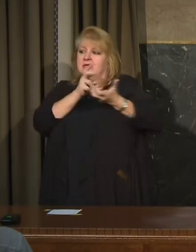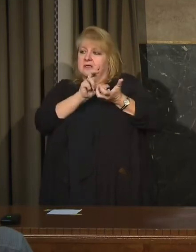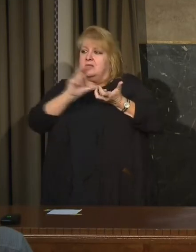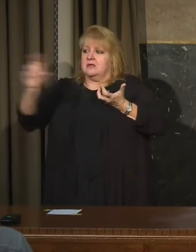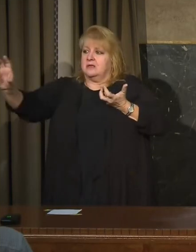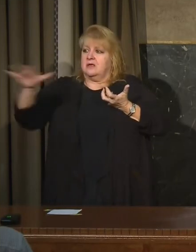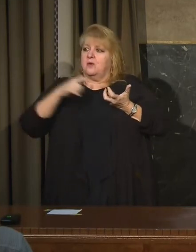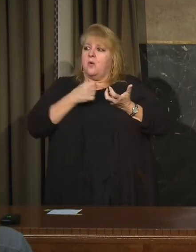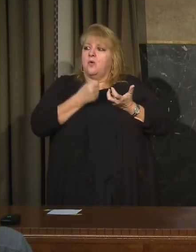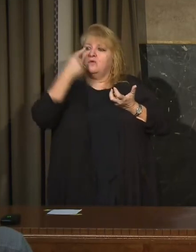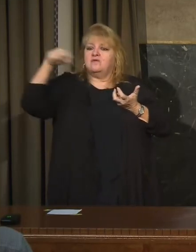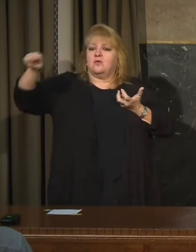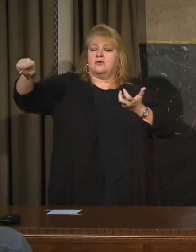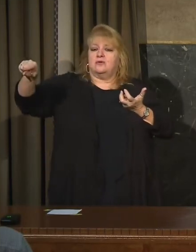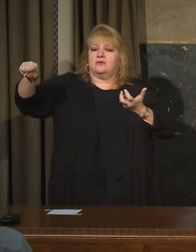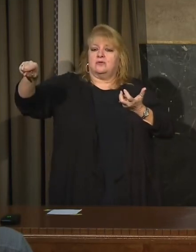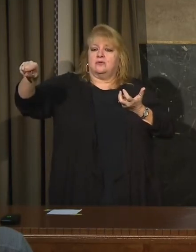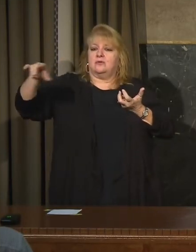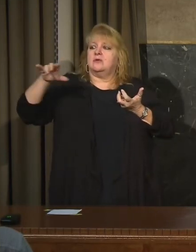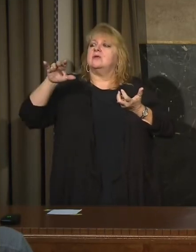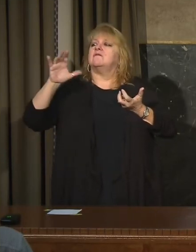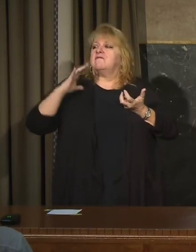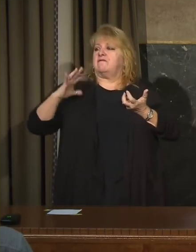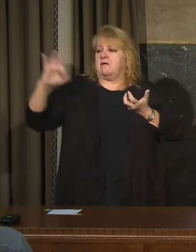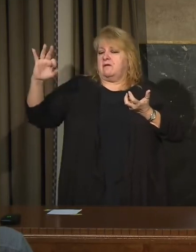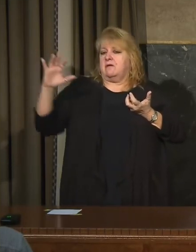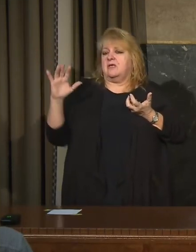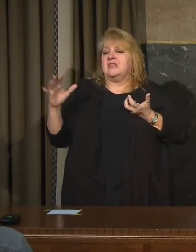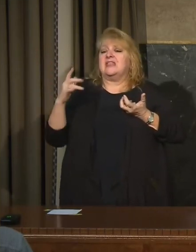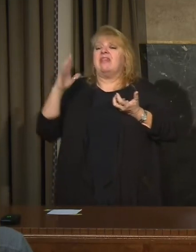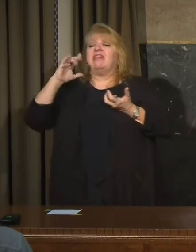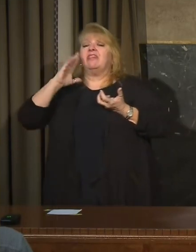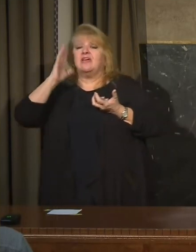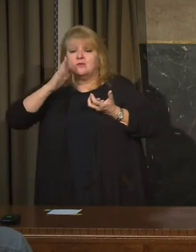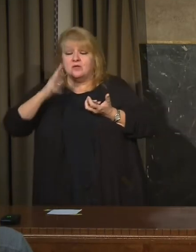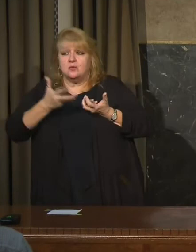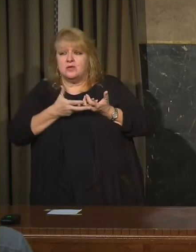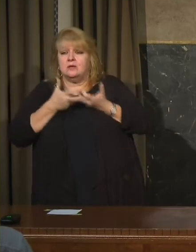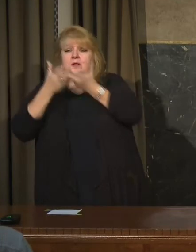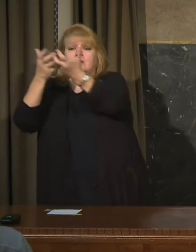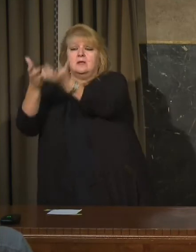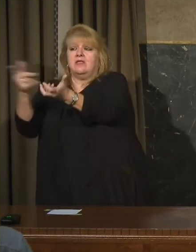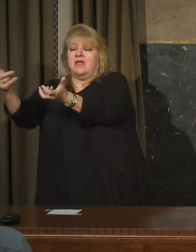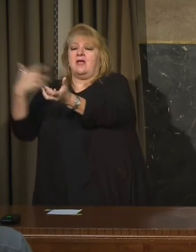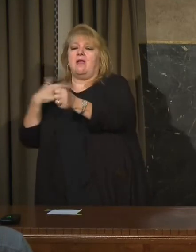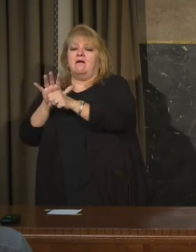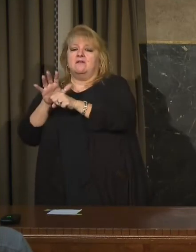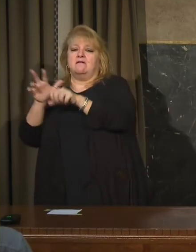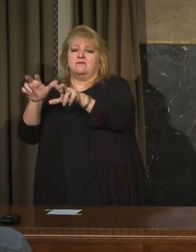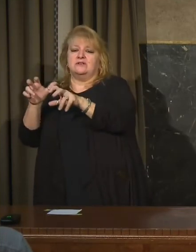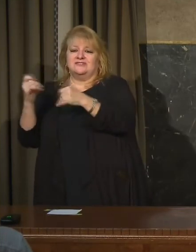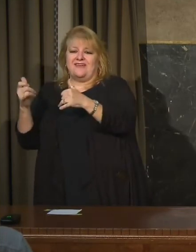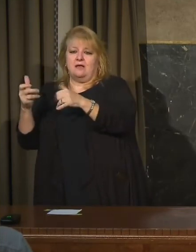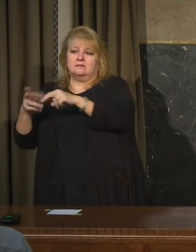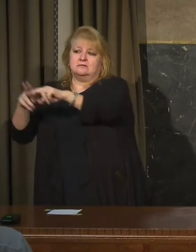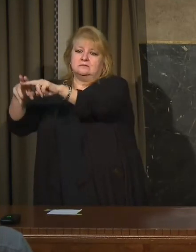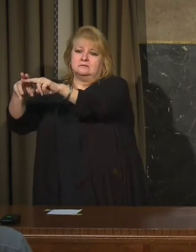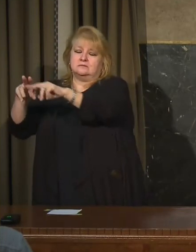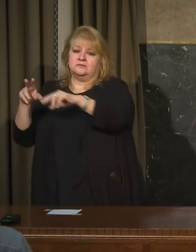now, we're going to ship out whatever an entity can use that week or two coming up, and then they'll need to